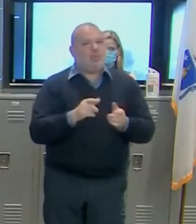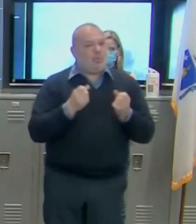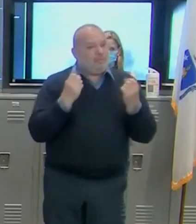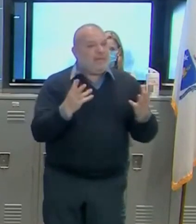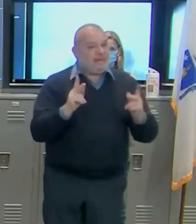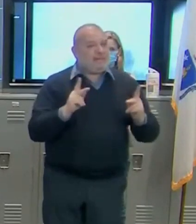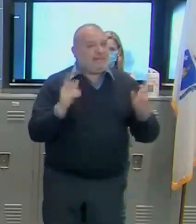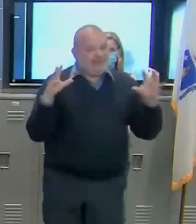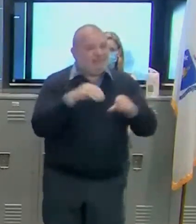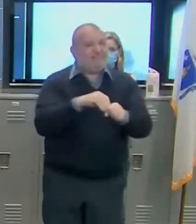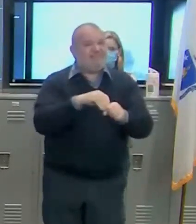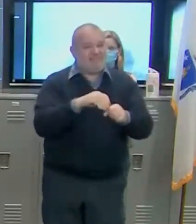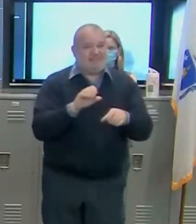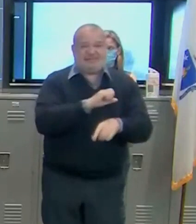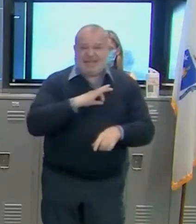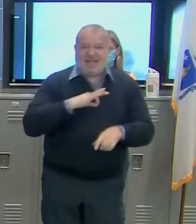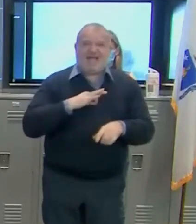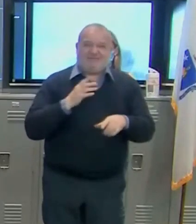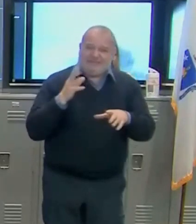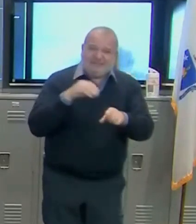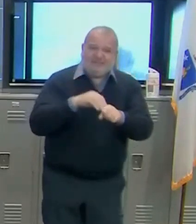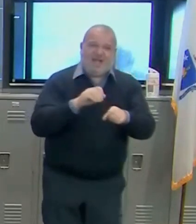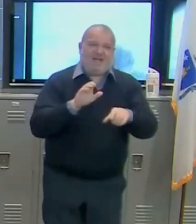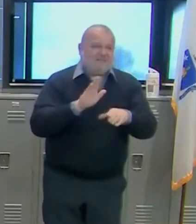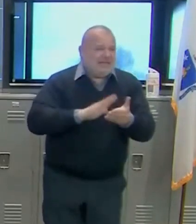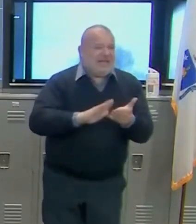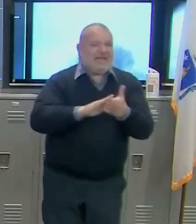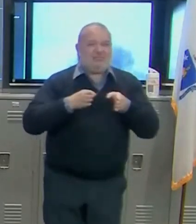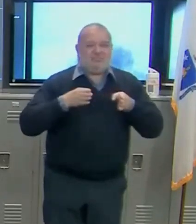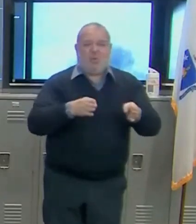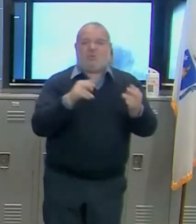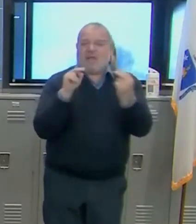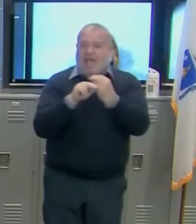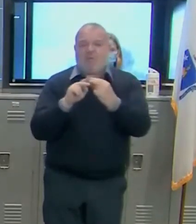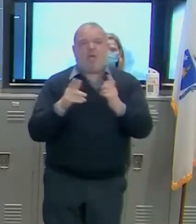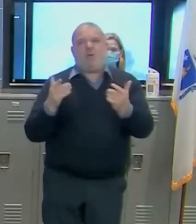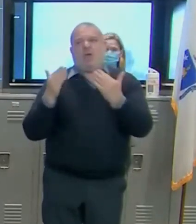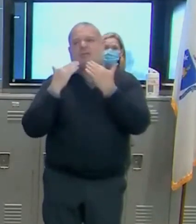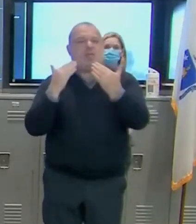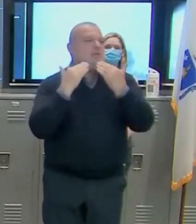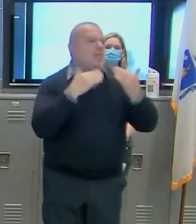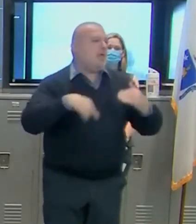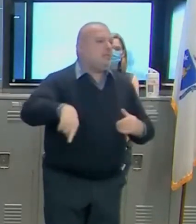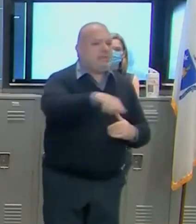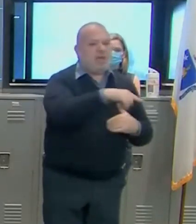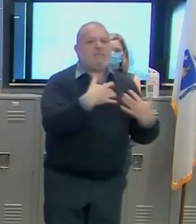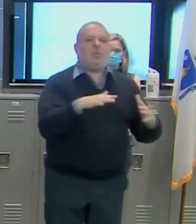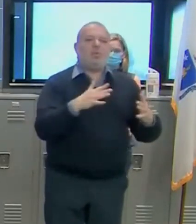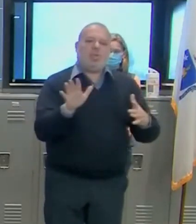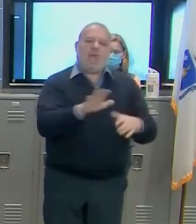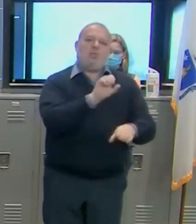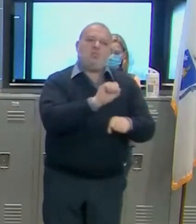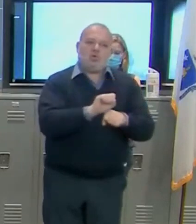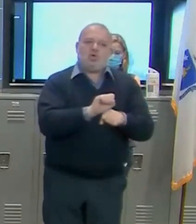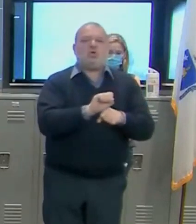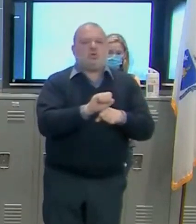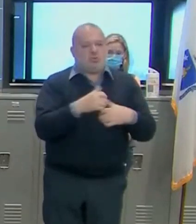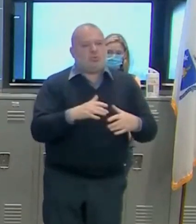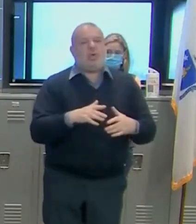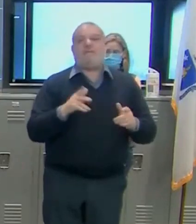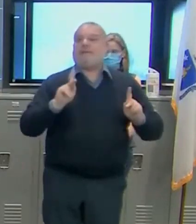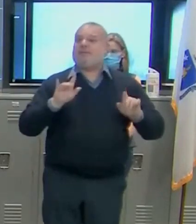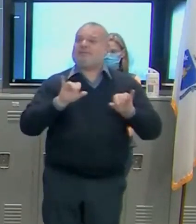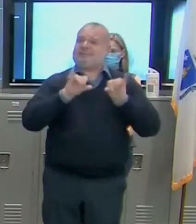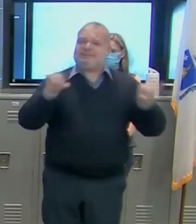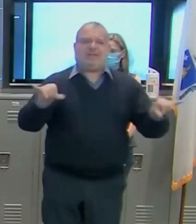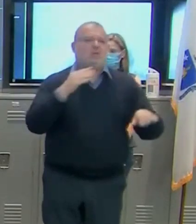staying home and off the roads. Thank you very much to everybody who took that particular concern of ours seriously. It's